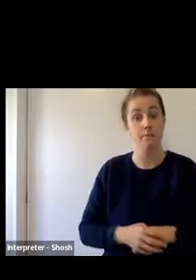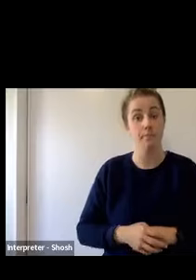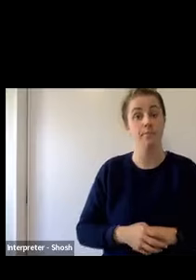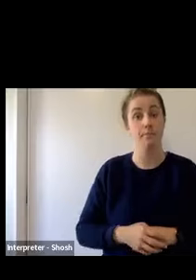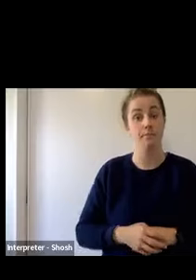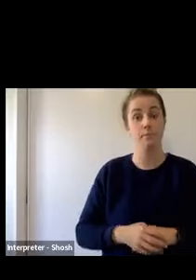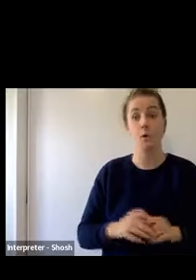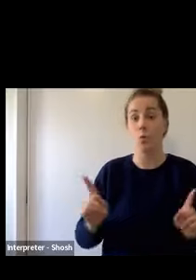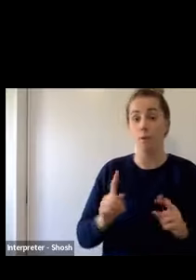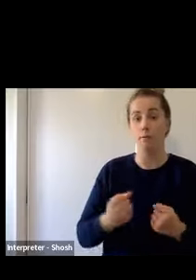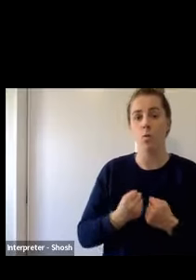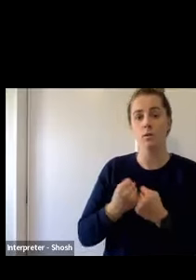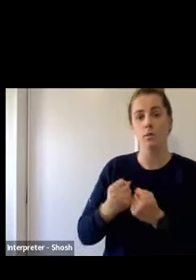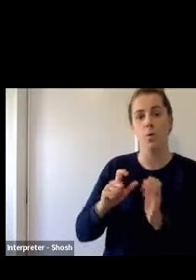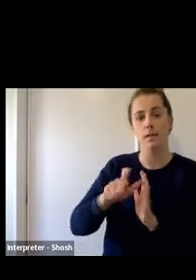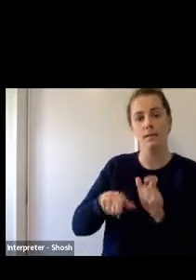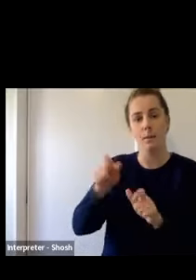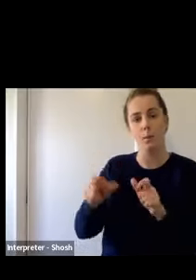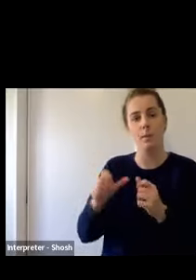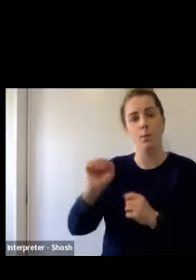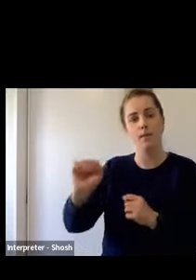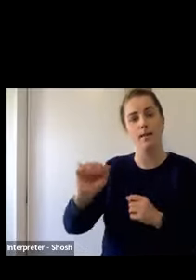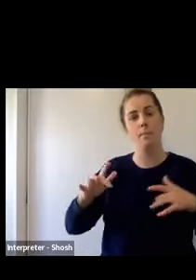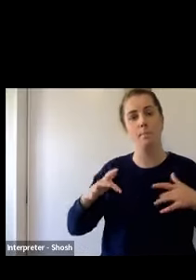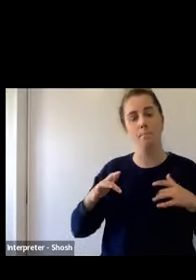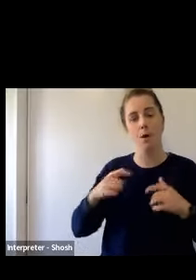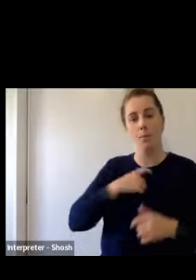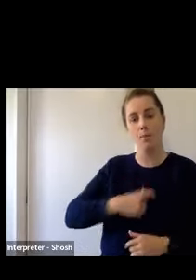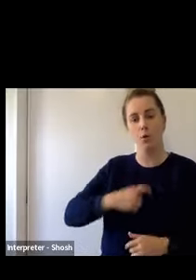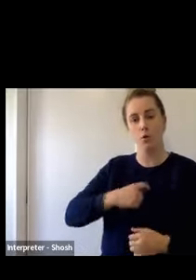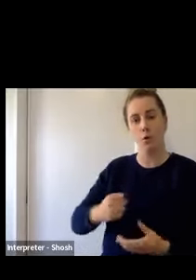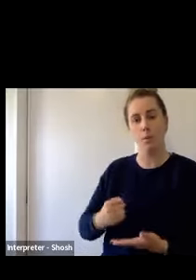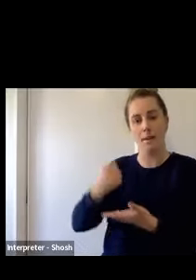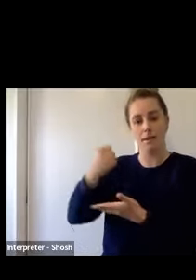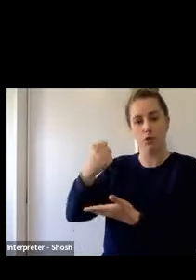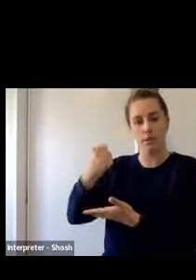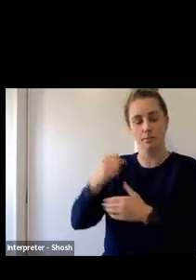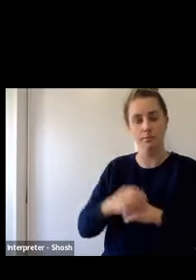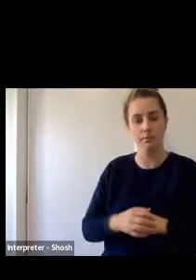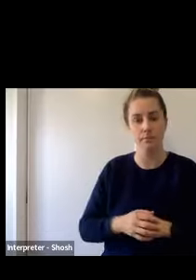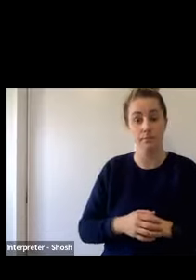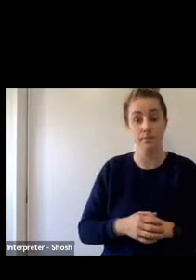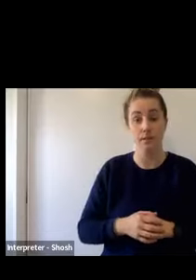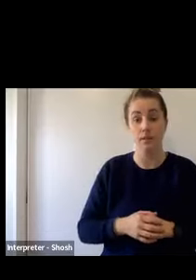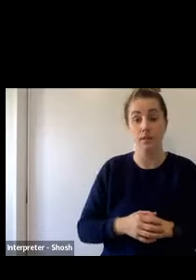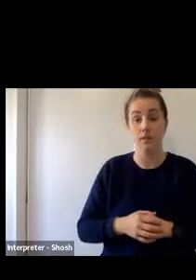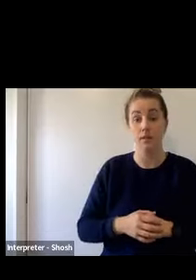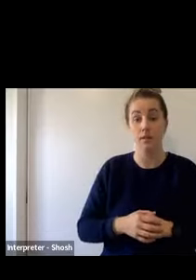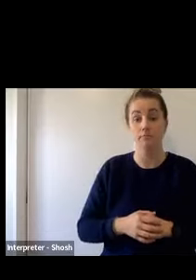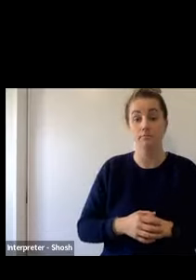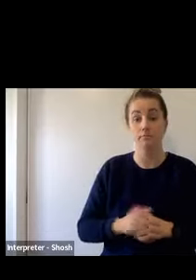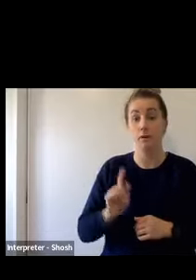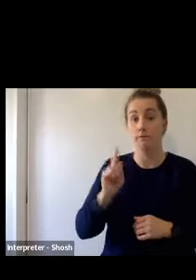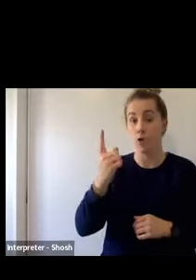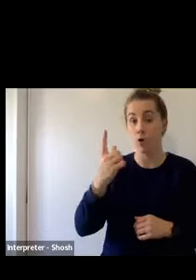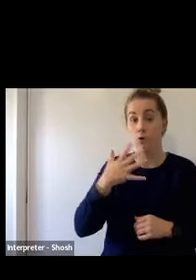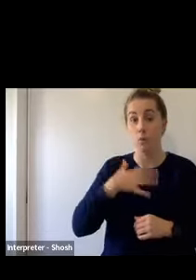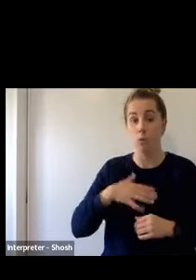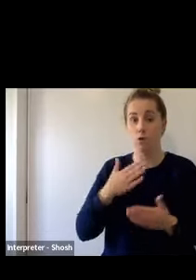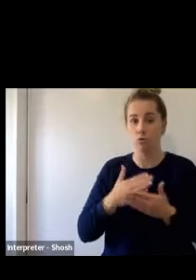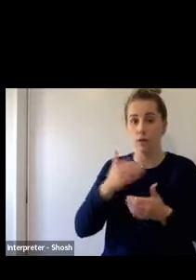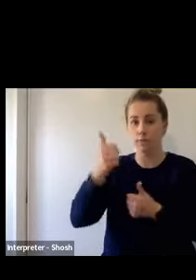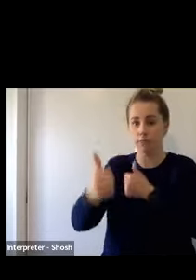to support disabled people with their personalised budget. And so first off, we would like to